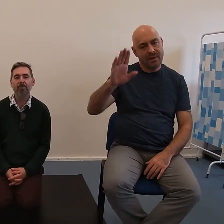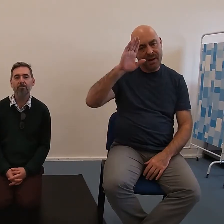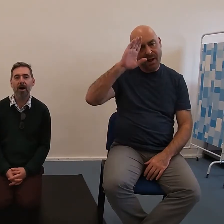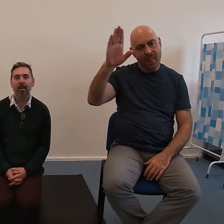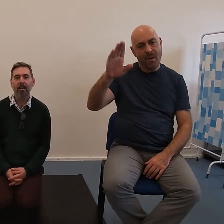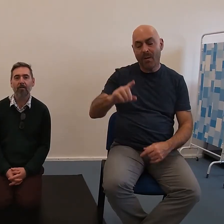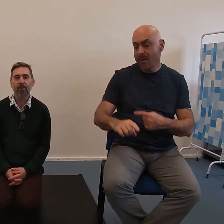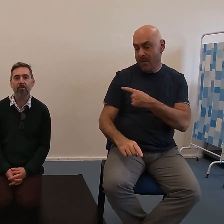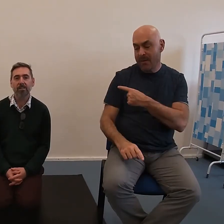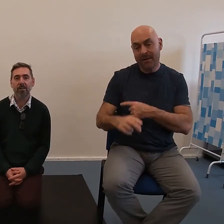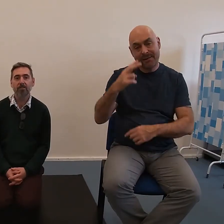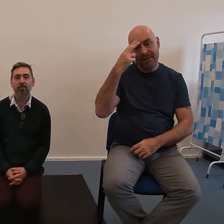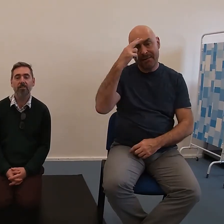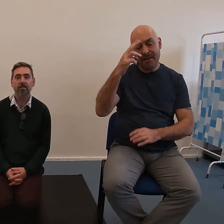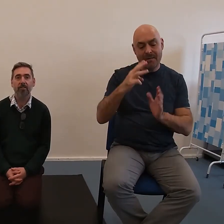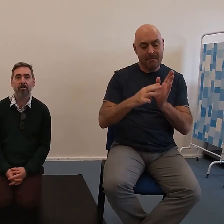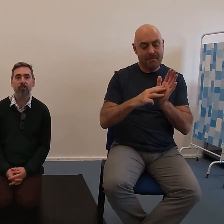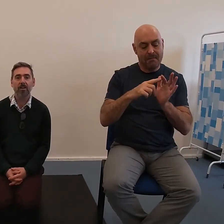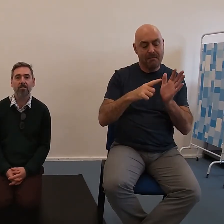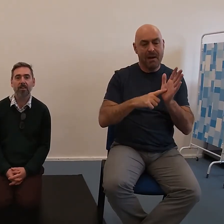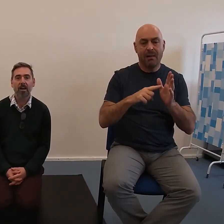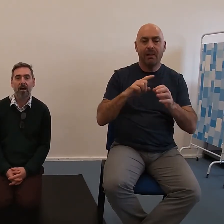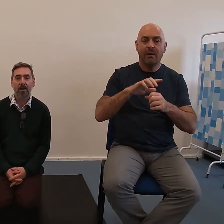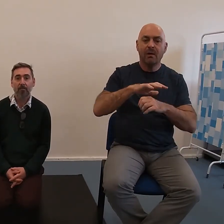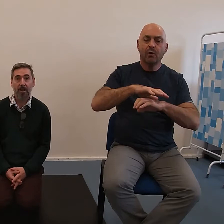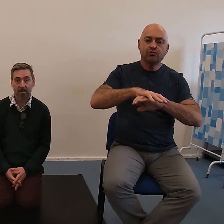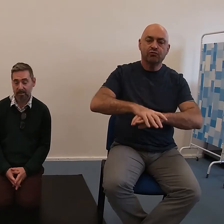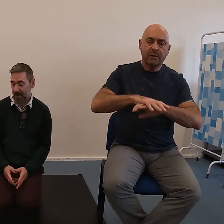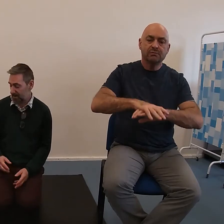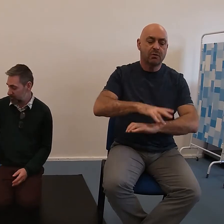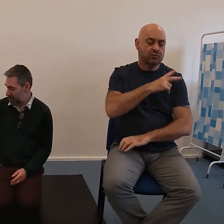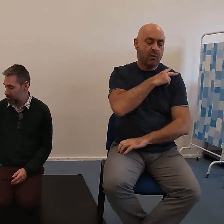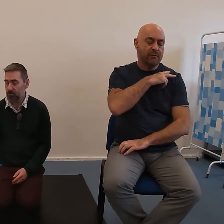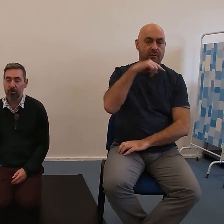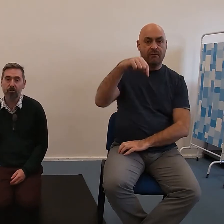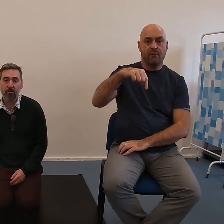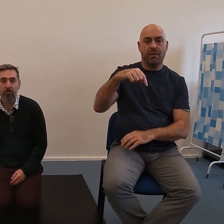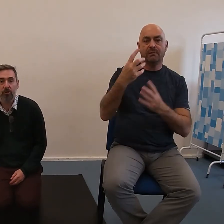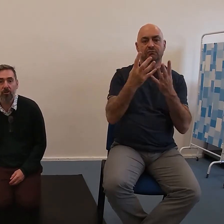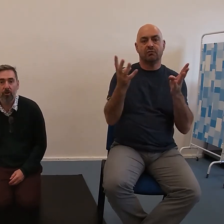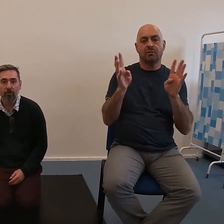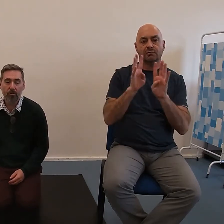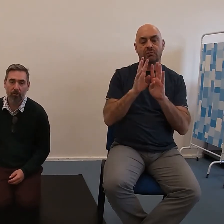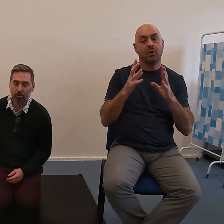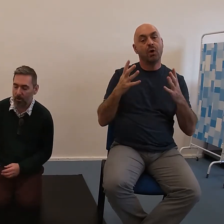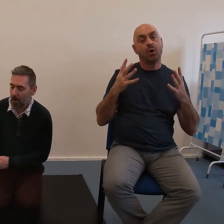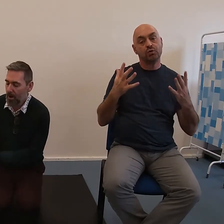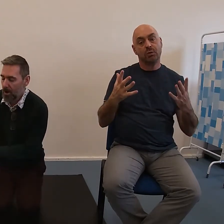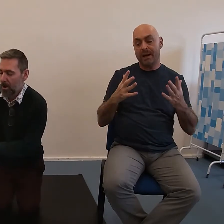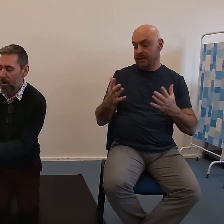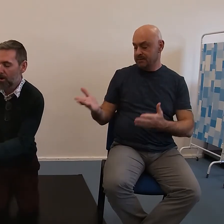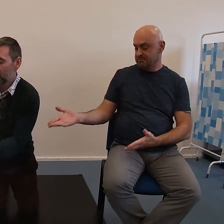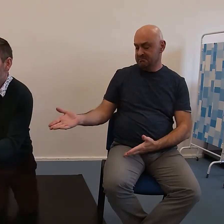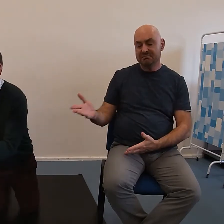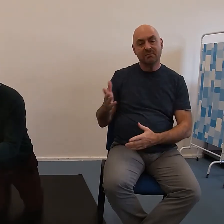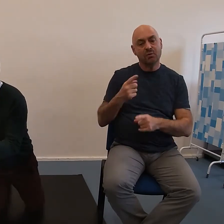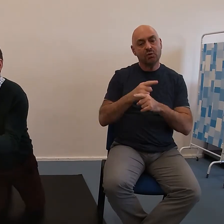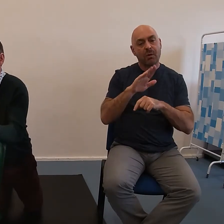Hiya, my name is Mel. I'm the Resource Officer for the Trust, and I'm here today to introduce you to your new